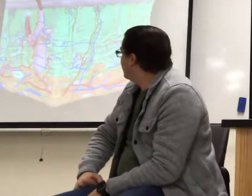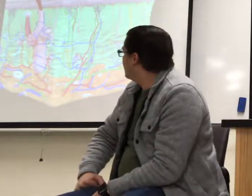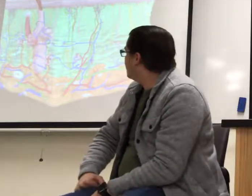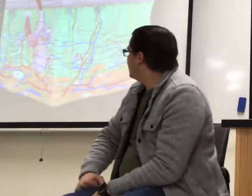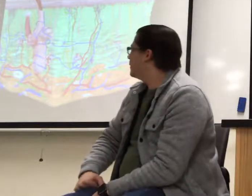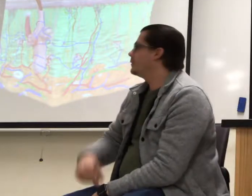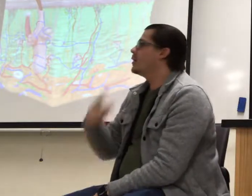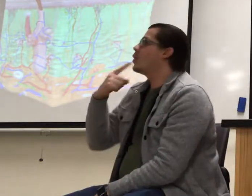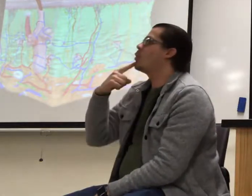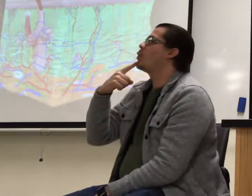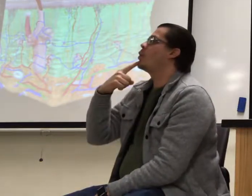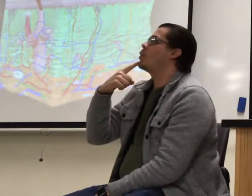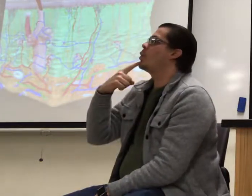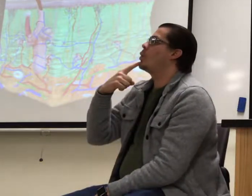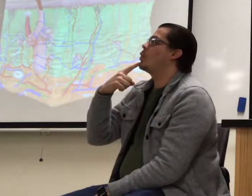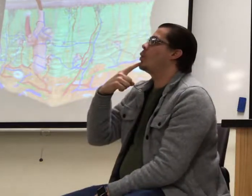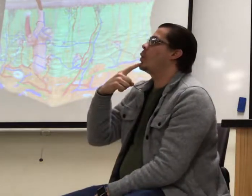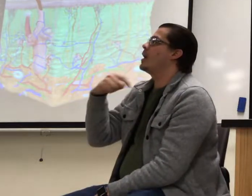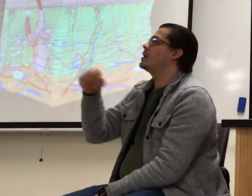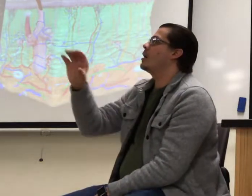collagen fibers.